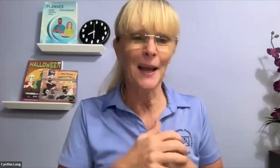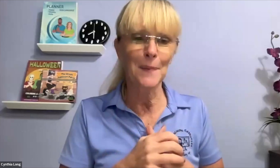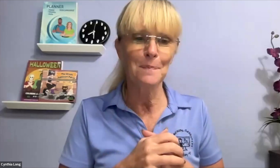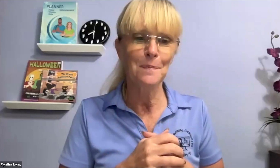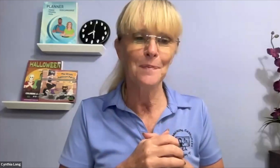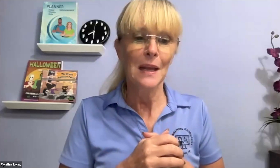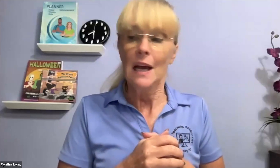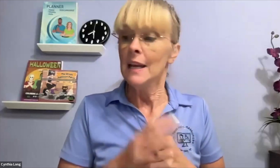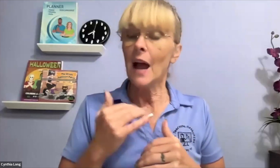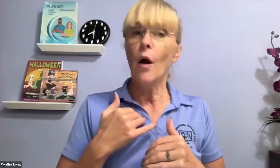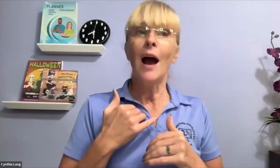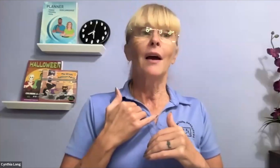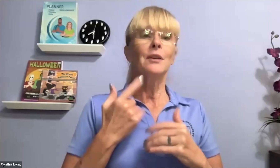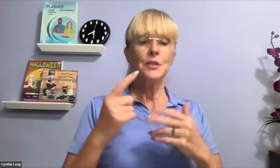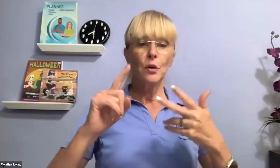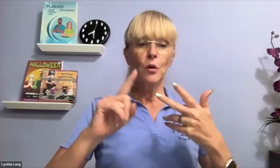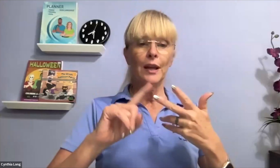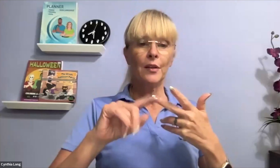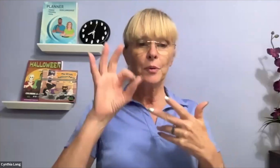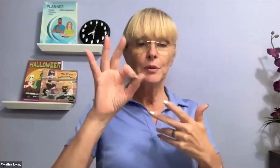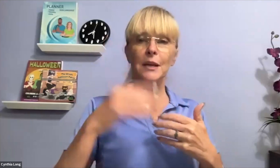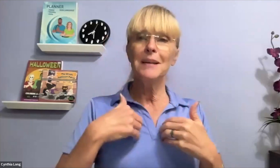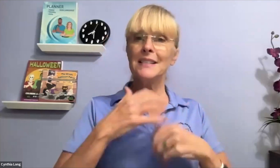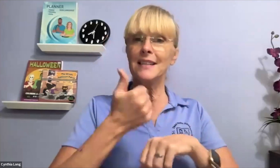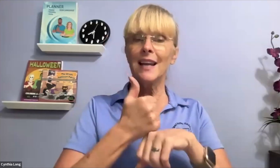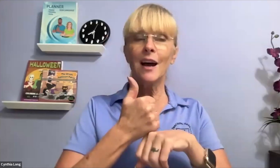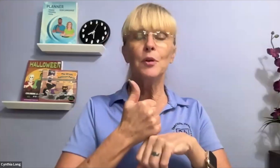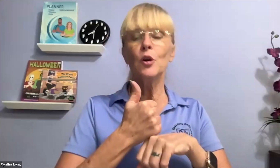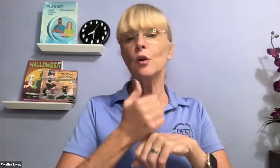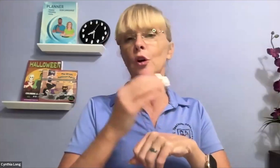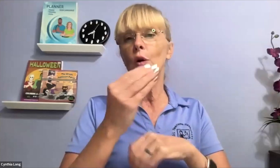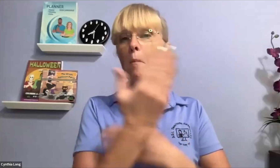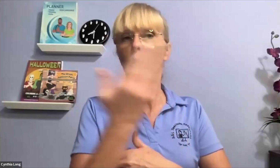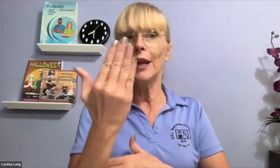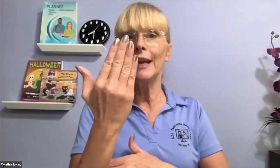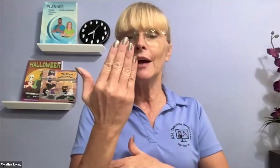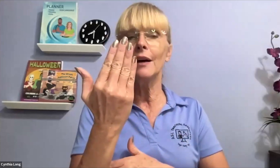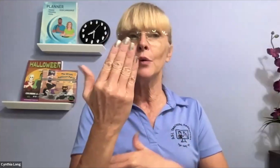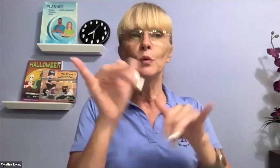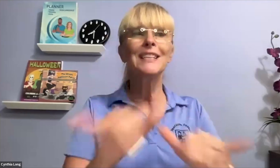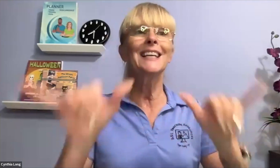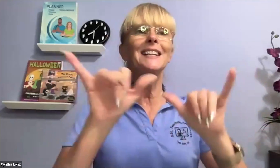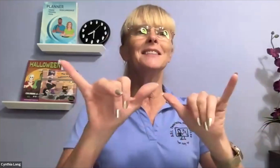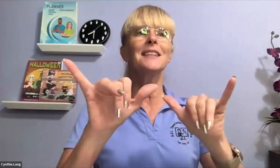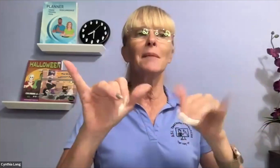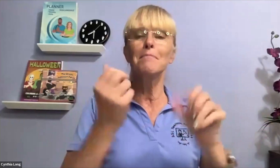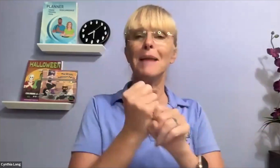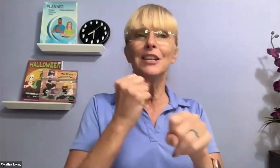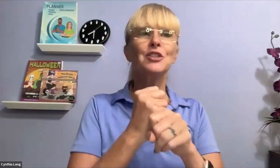day. Now, the other pro tip is set up your morning routines and make sure